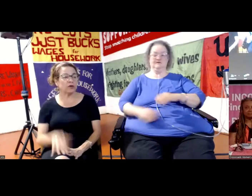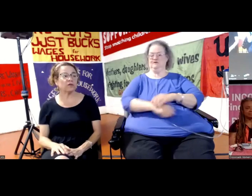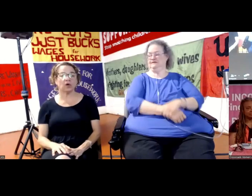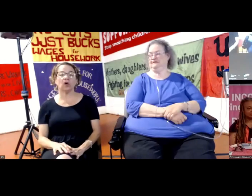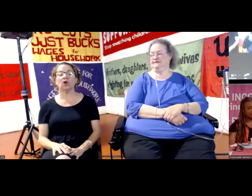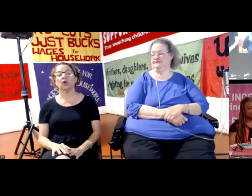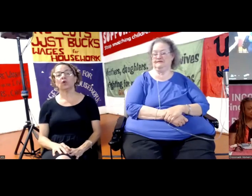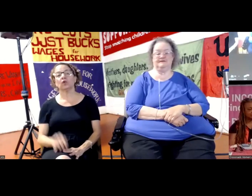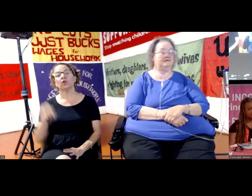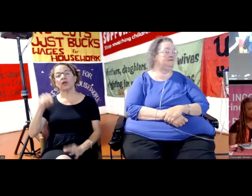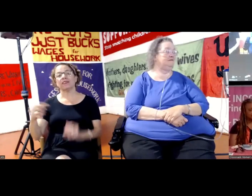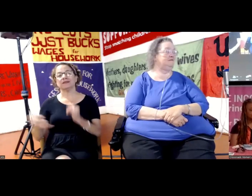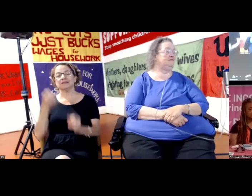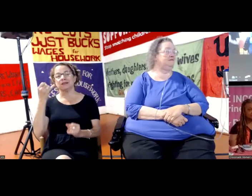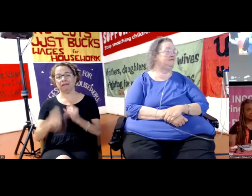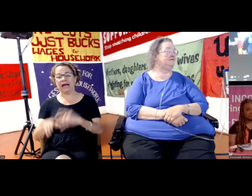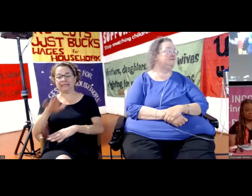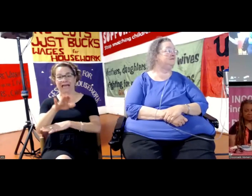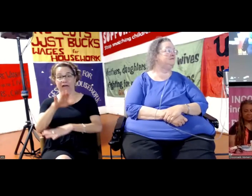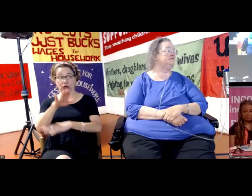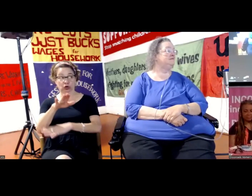is the last afternoon of